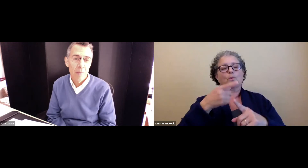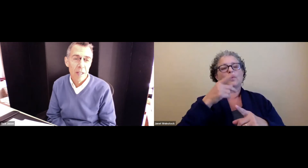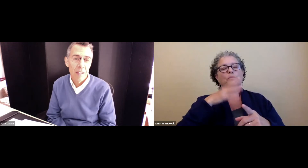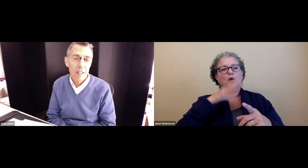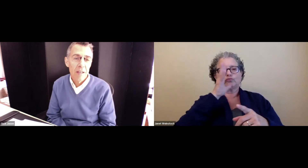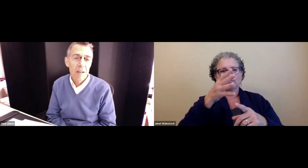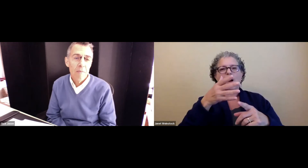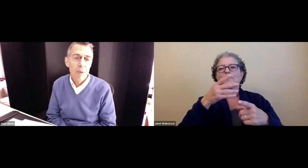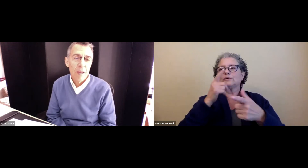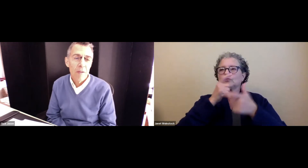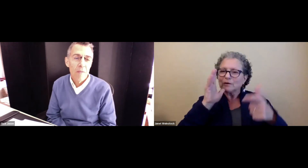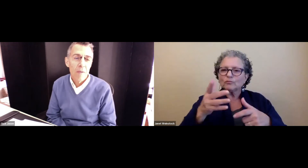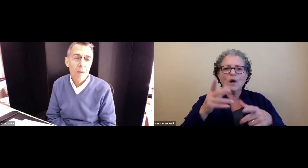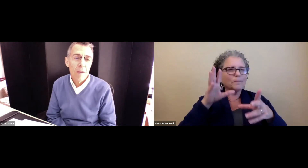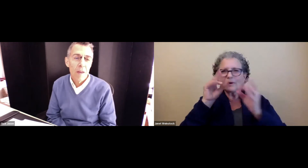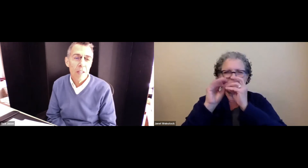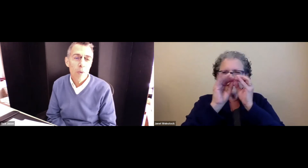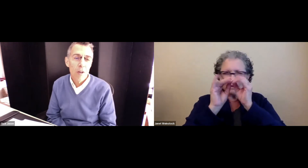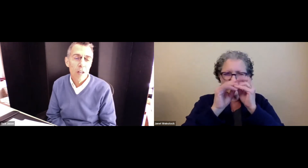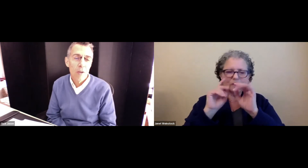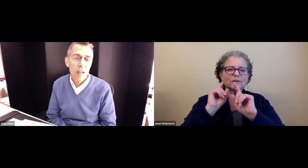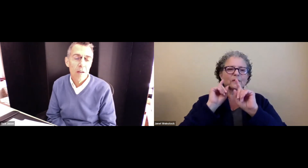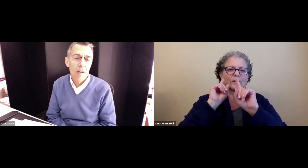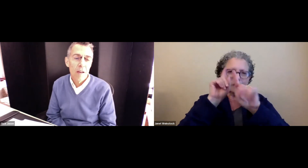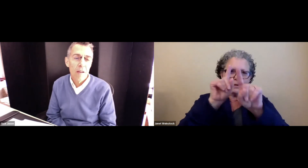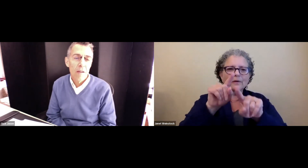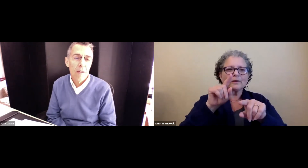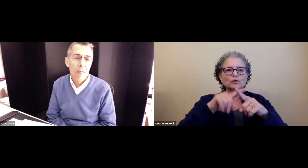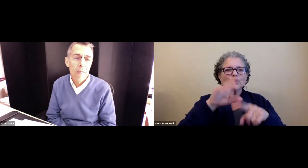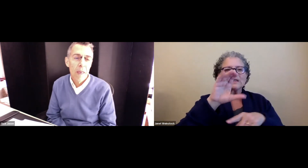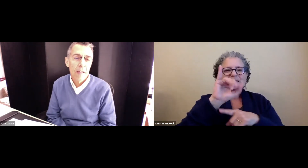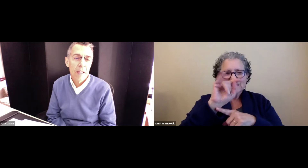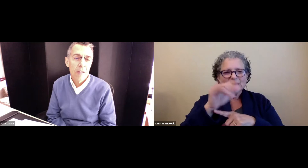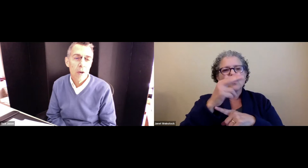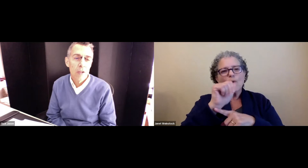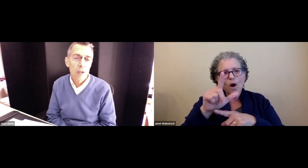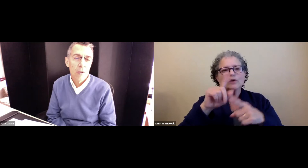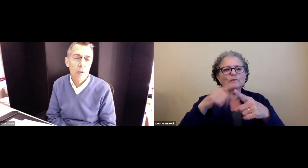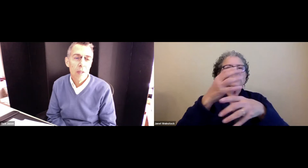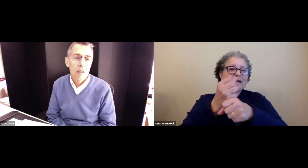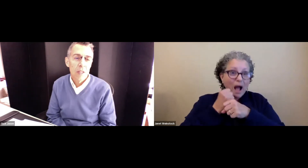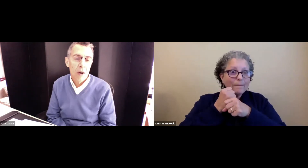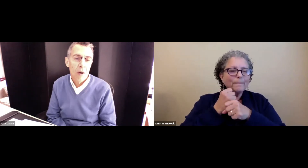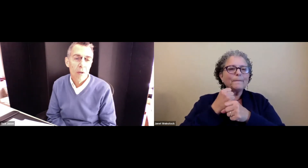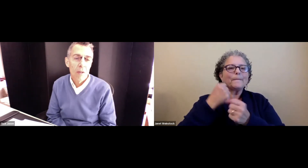minutes. But it's important to note that they did go to City Hall to